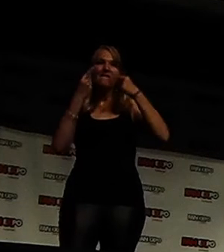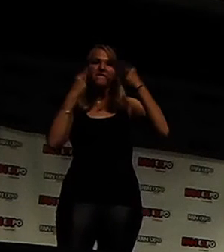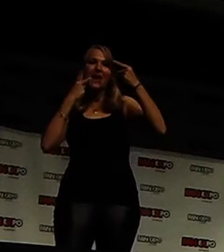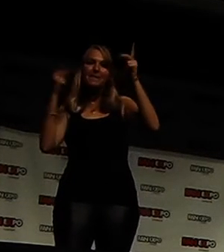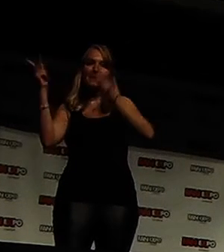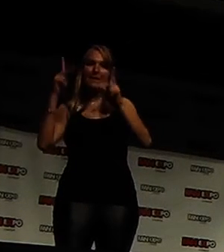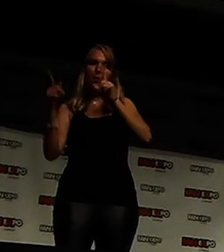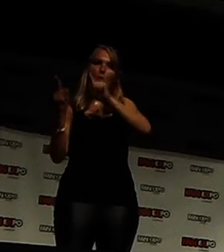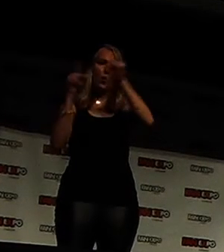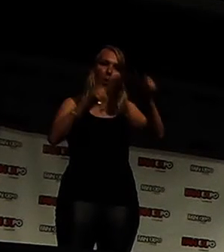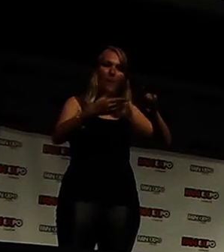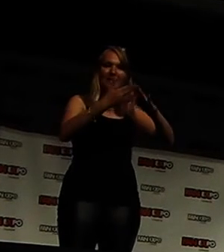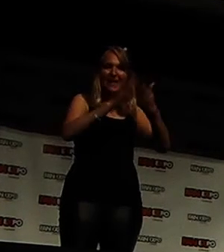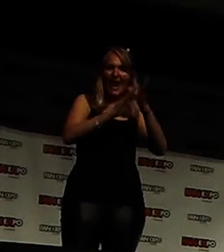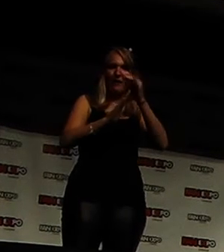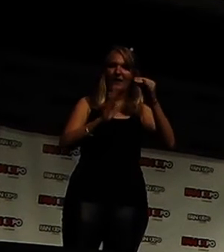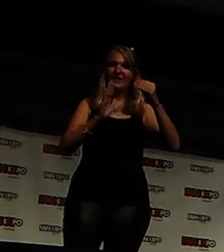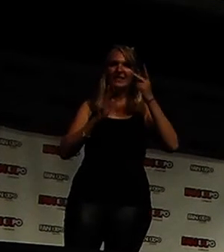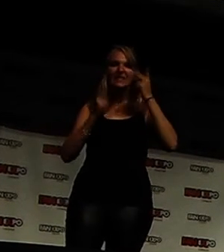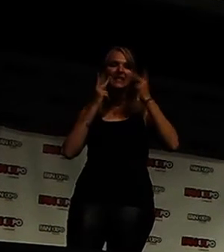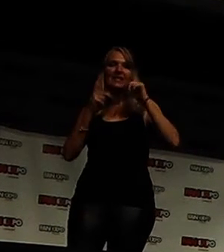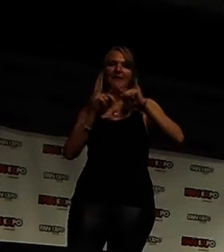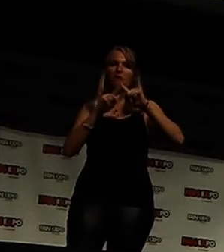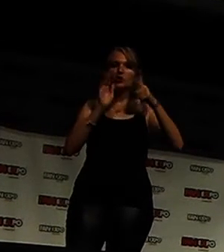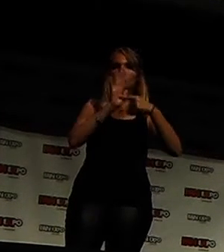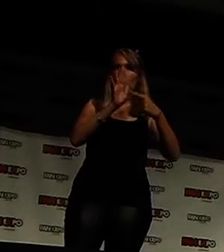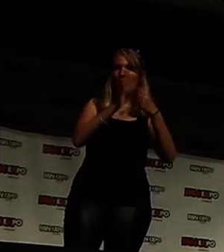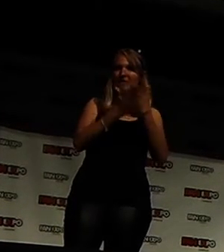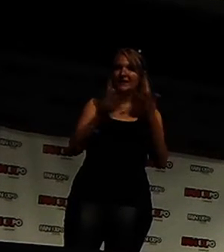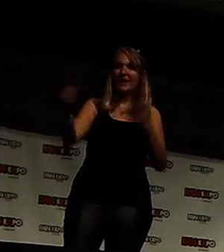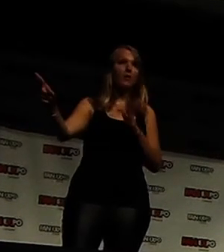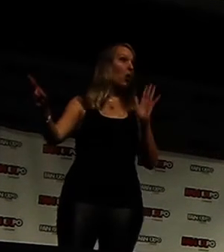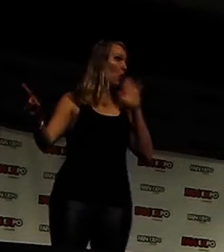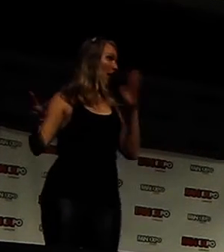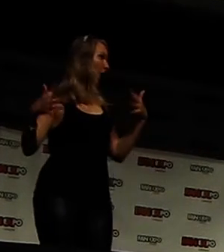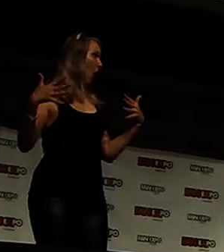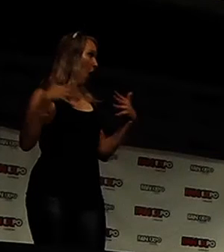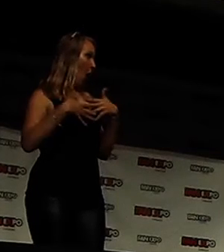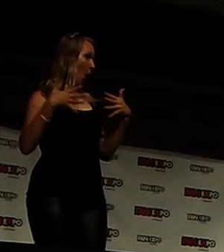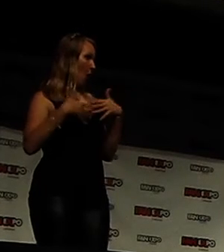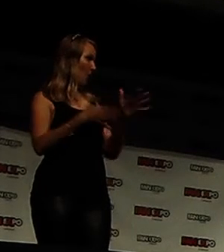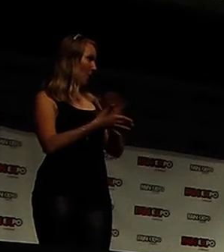the town and shows and stuff. Would it be sort of a horror movie?